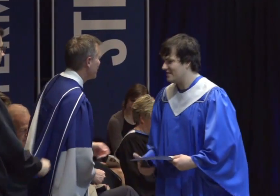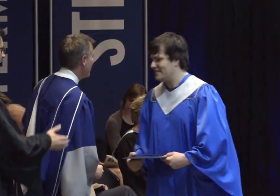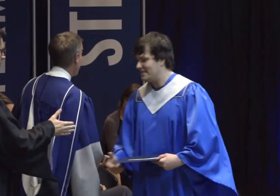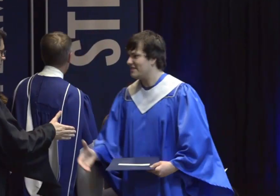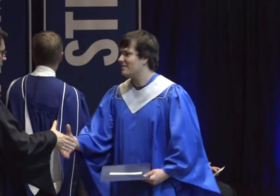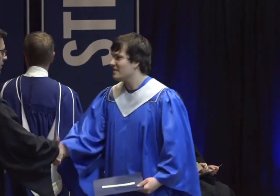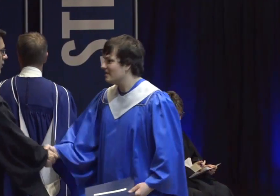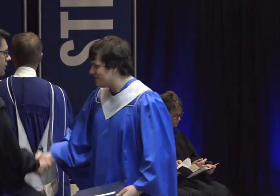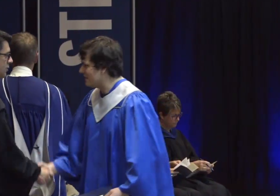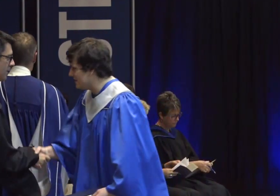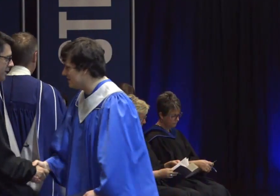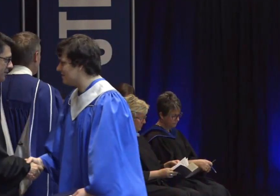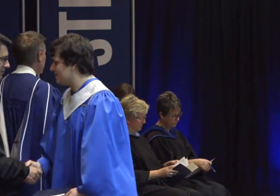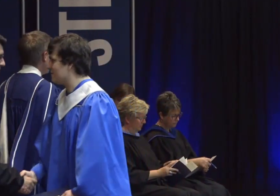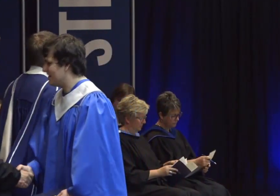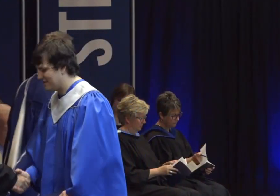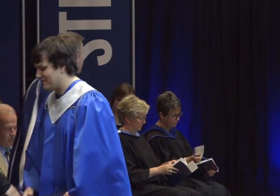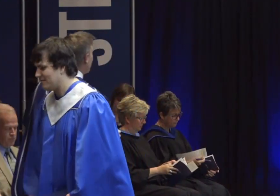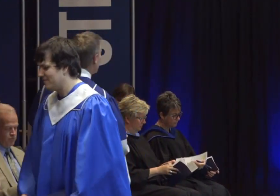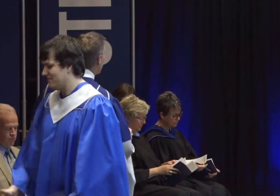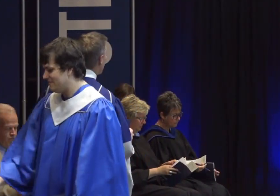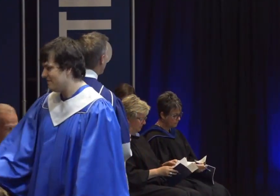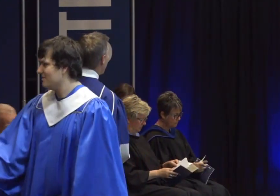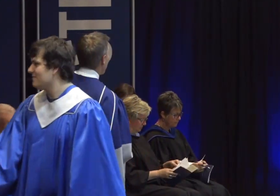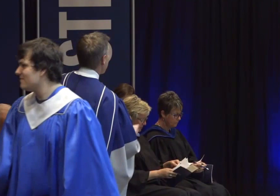Brandon Milbury.